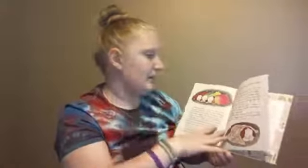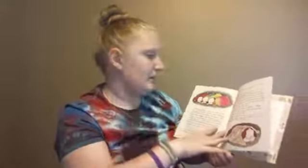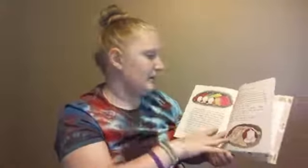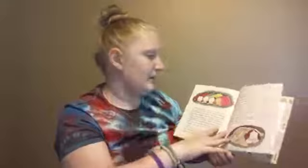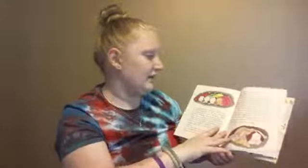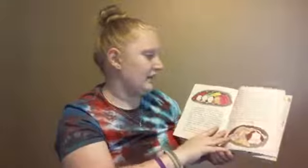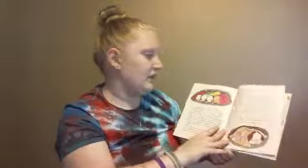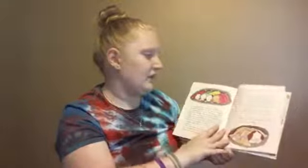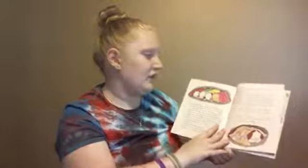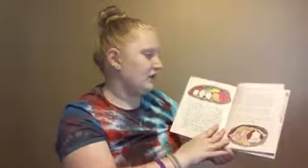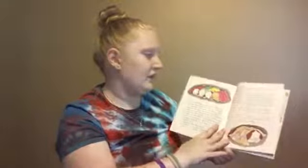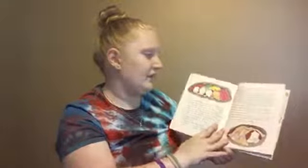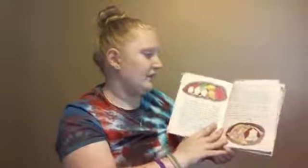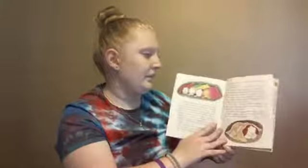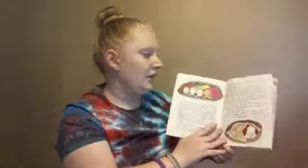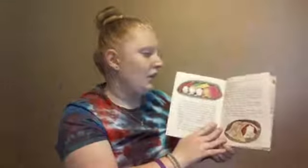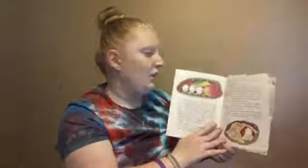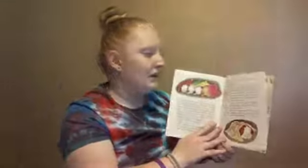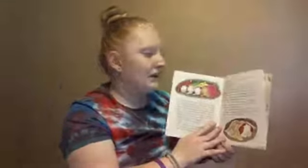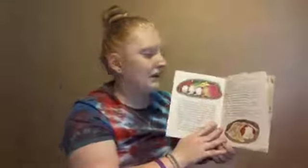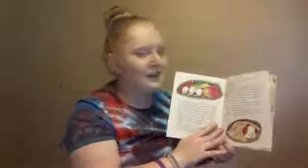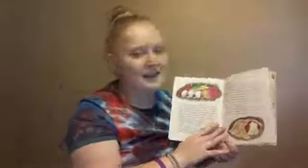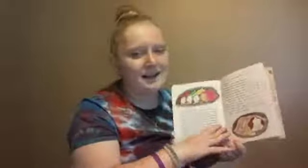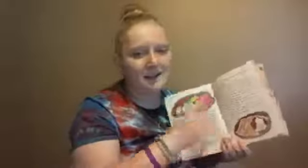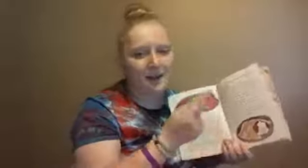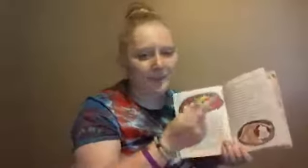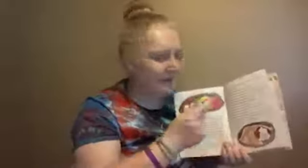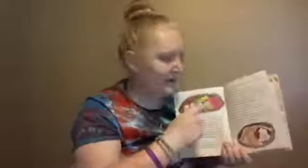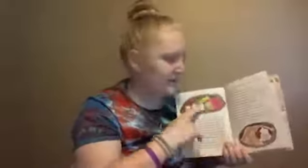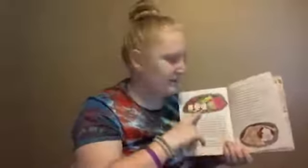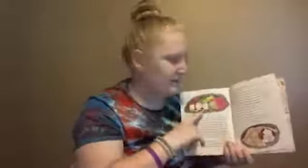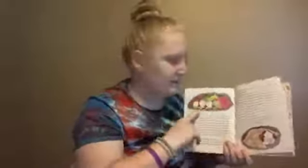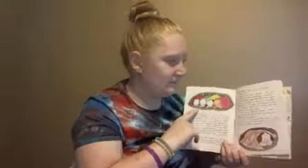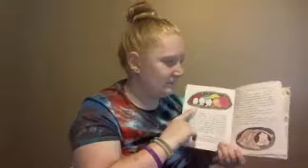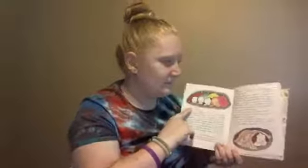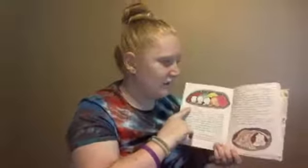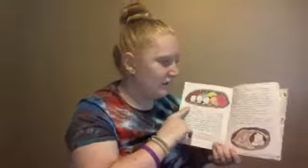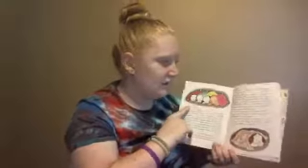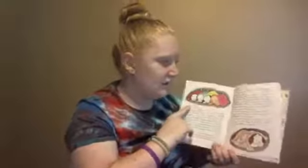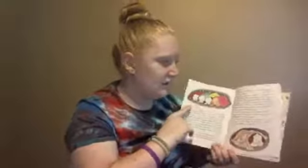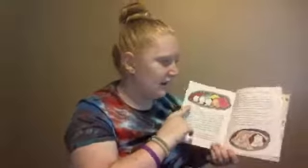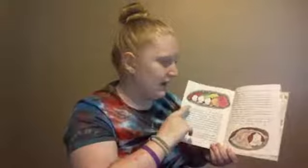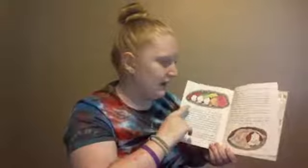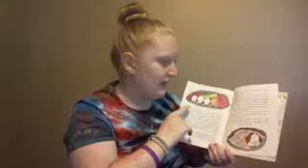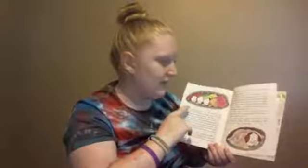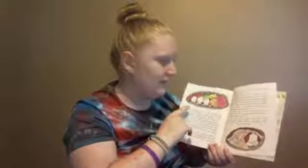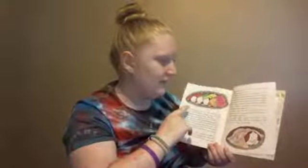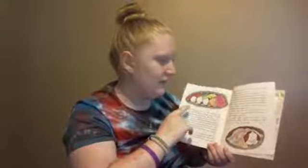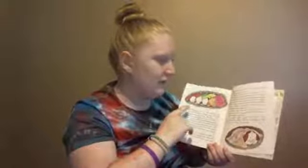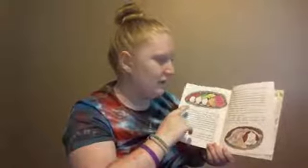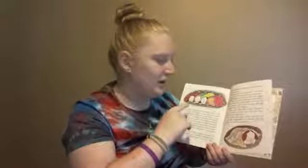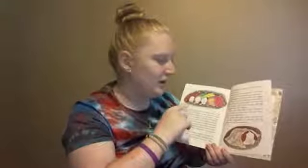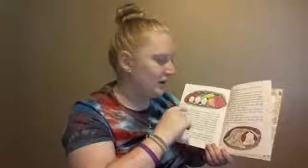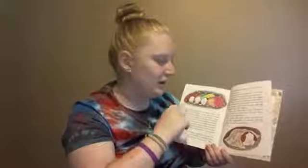there was their mother watching them. "What good little puppies," she said. "Come have some strawberry